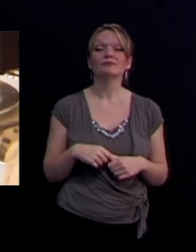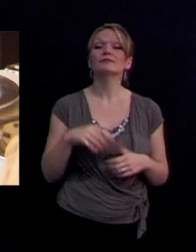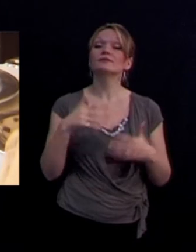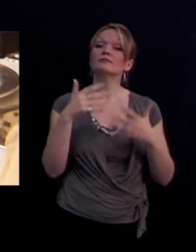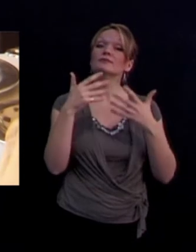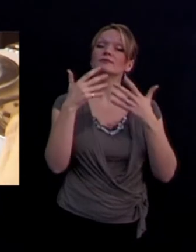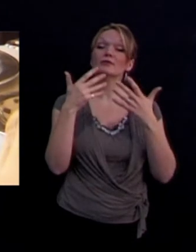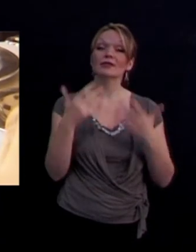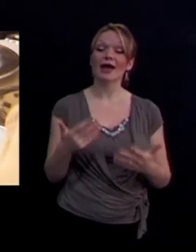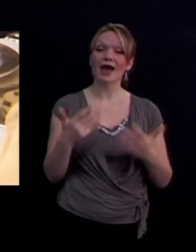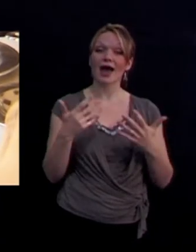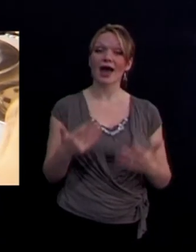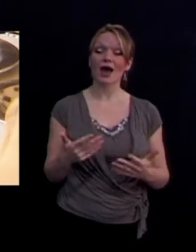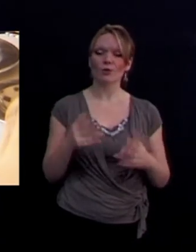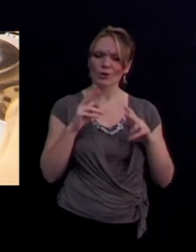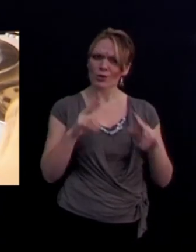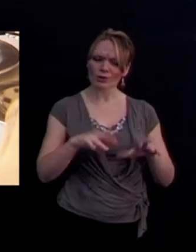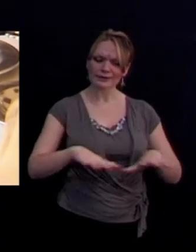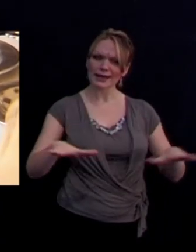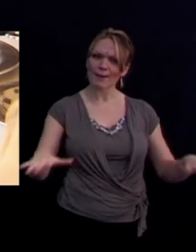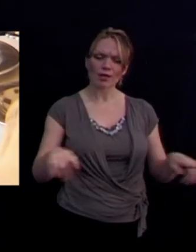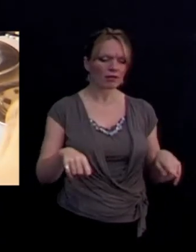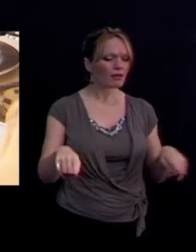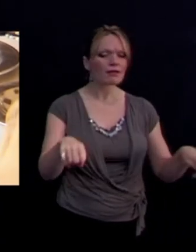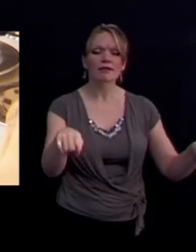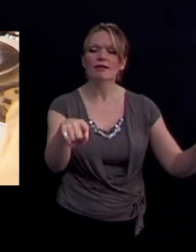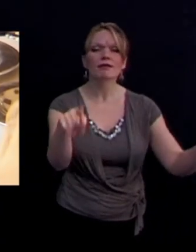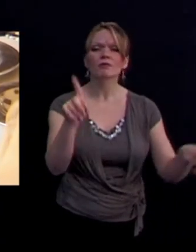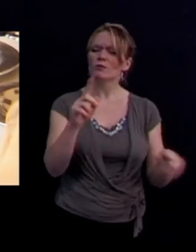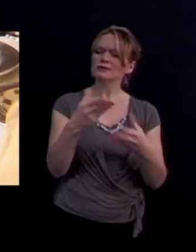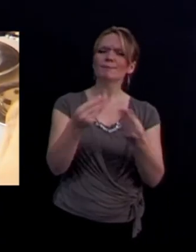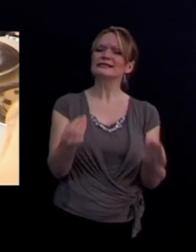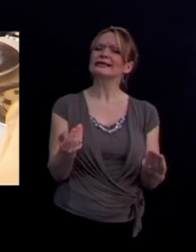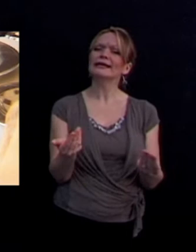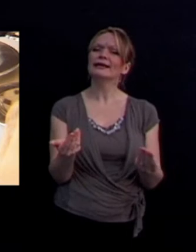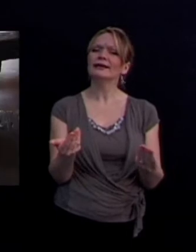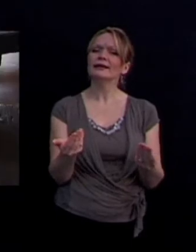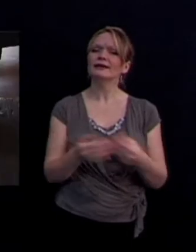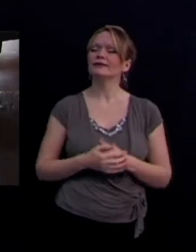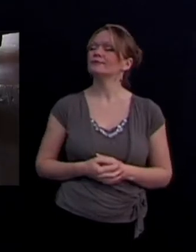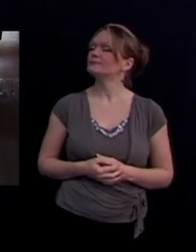Now, just look on the table. Can you see what's missing?